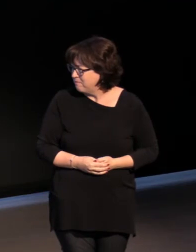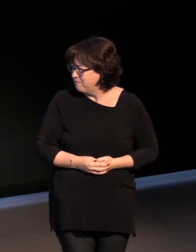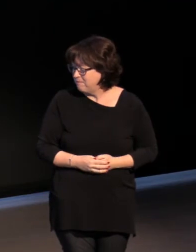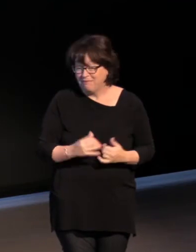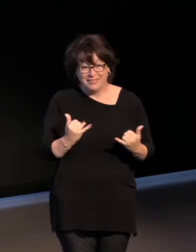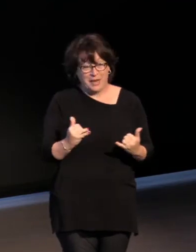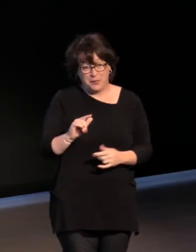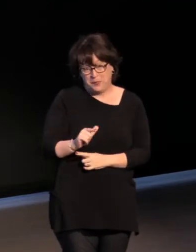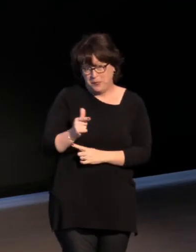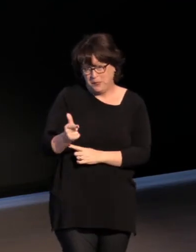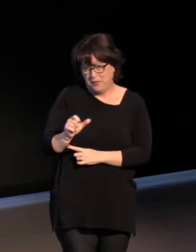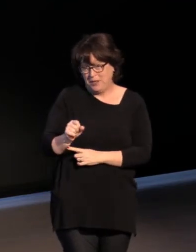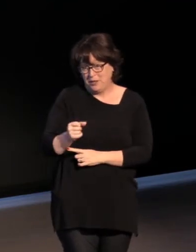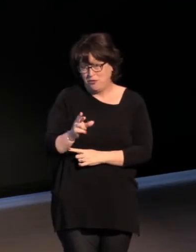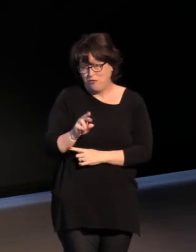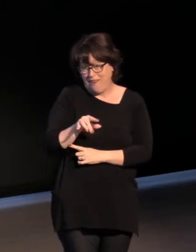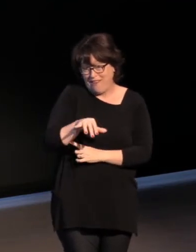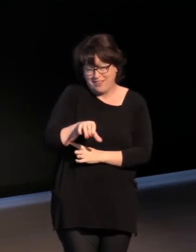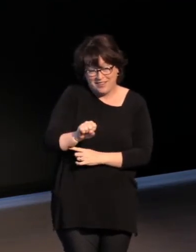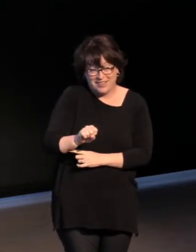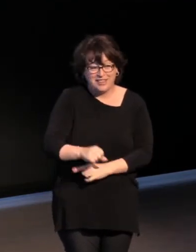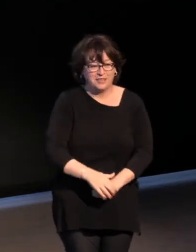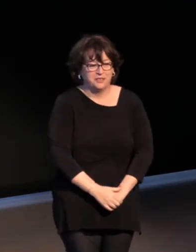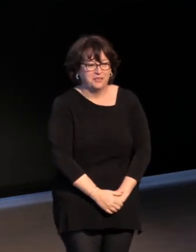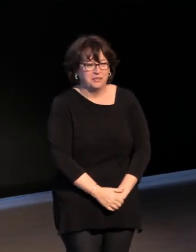Now I'll turn it over to Shreyas.